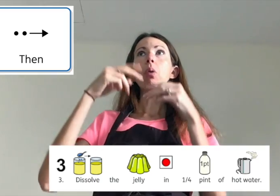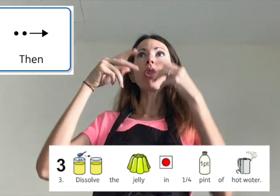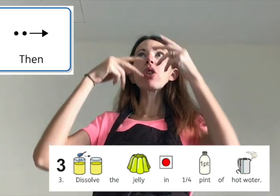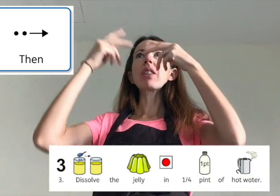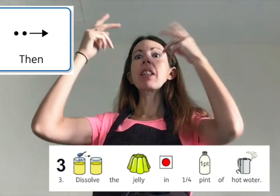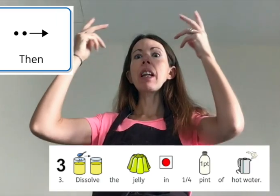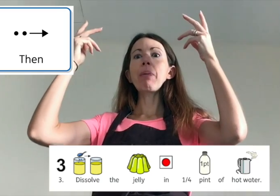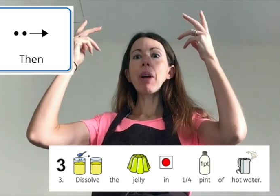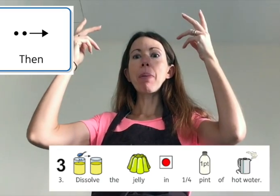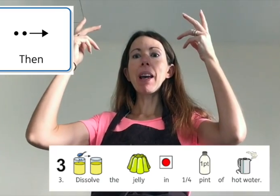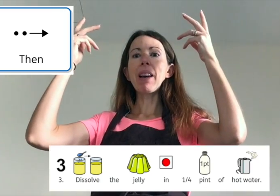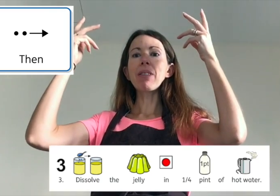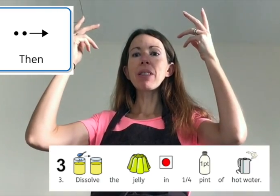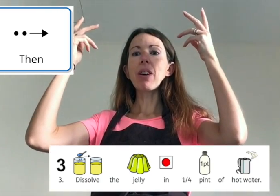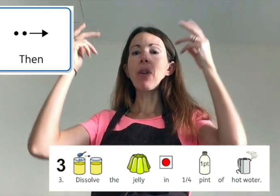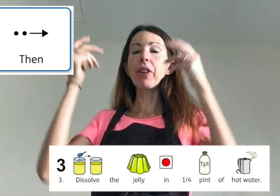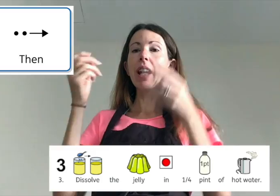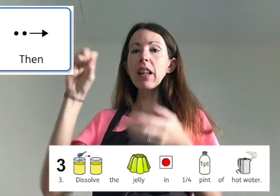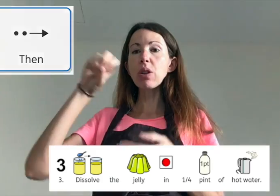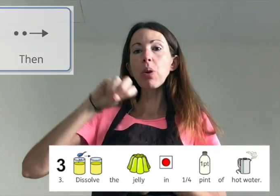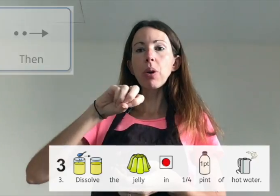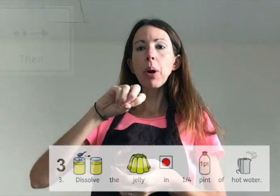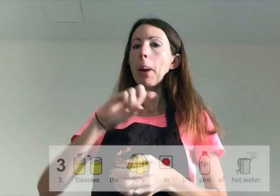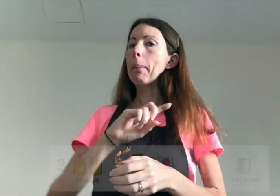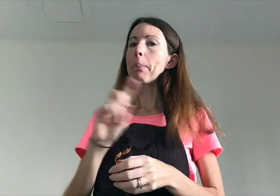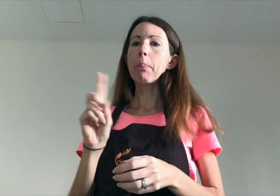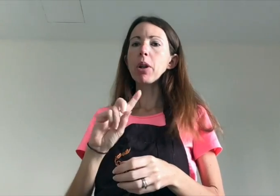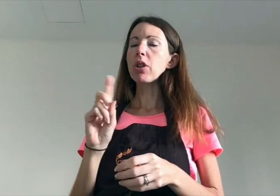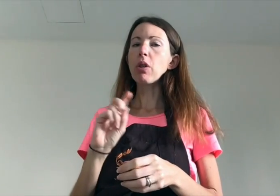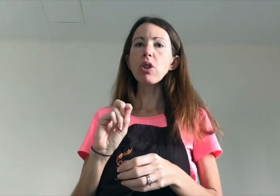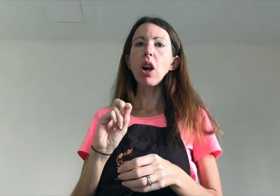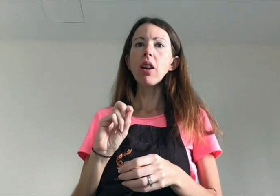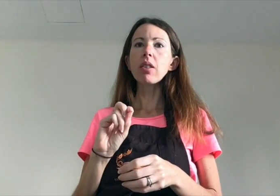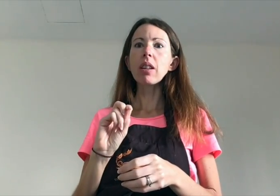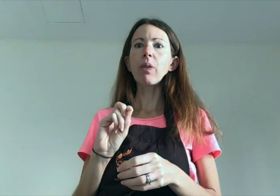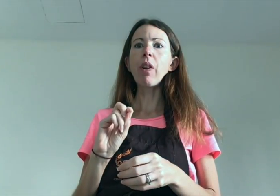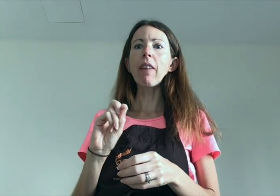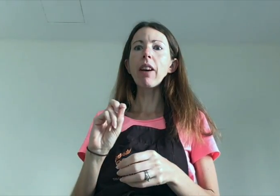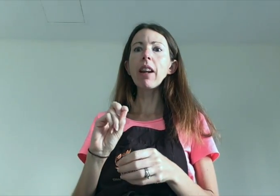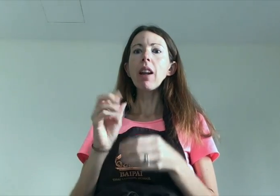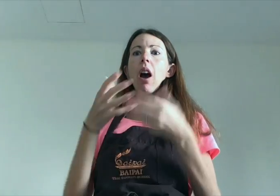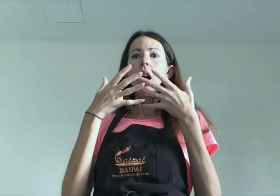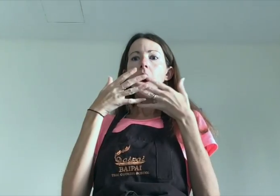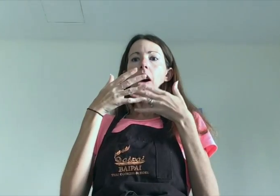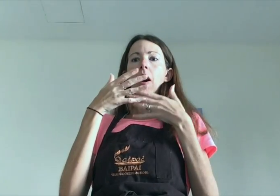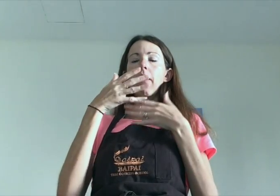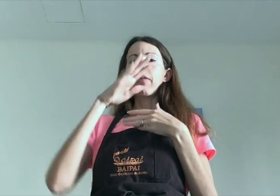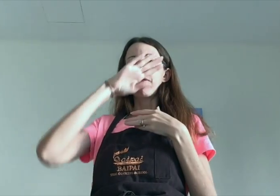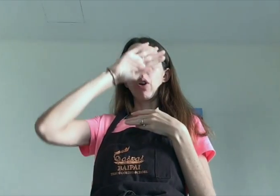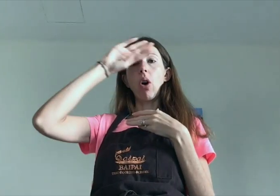watch the steam coming out of the kettle, but don't touch. It's very